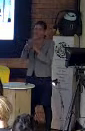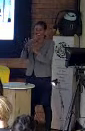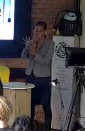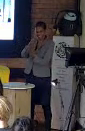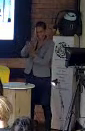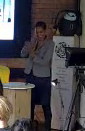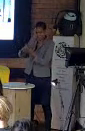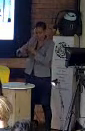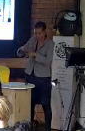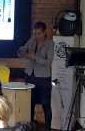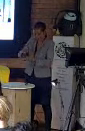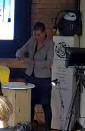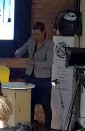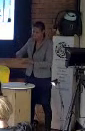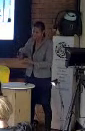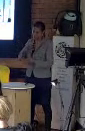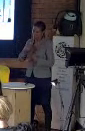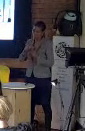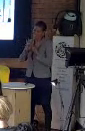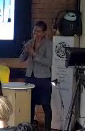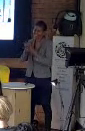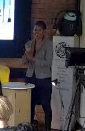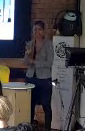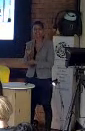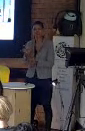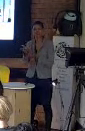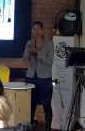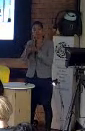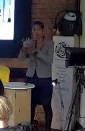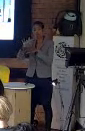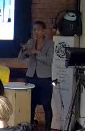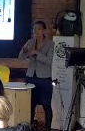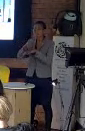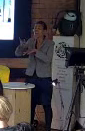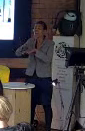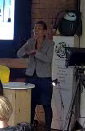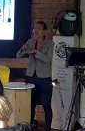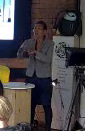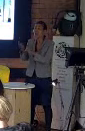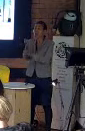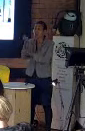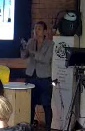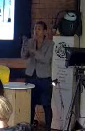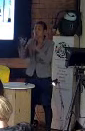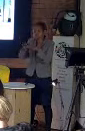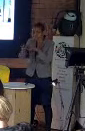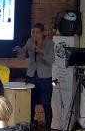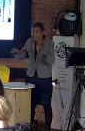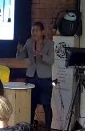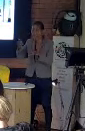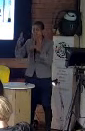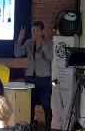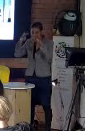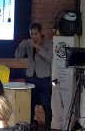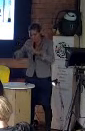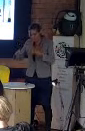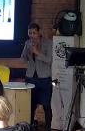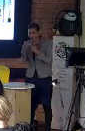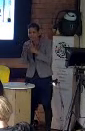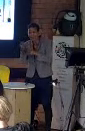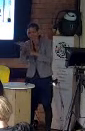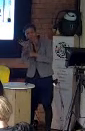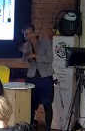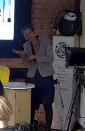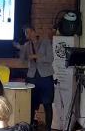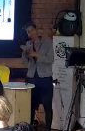would love to work with theatre productions as well, dancers, explore, movement and